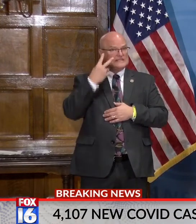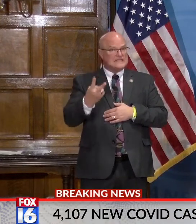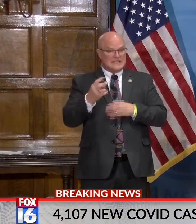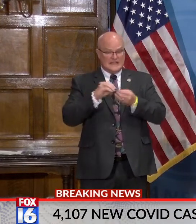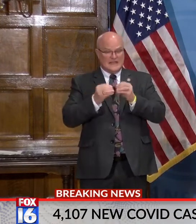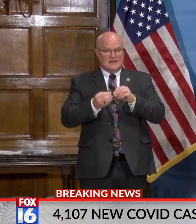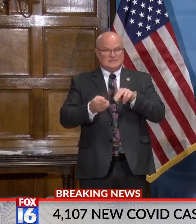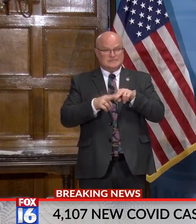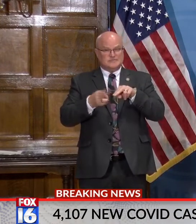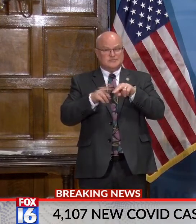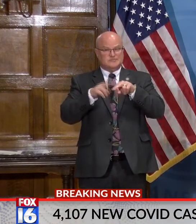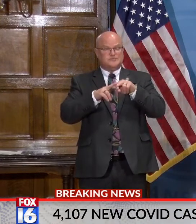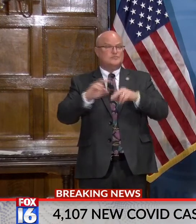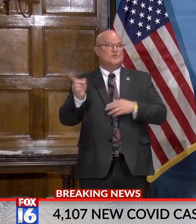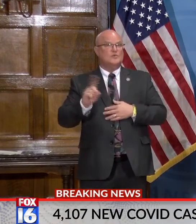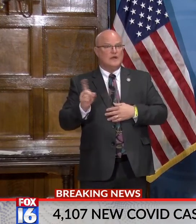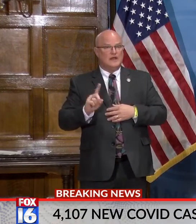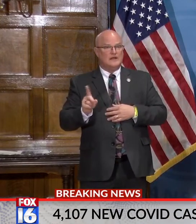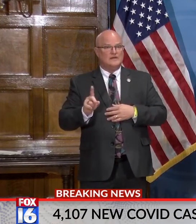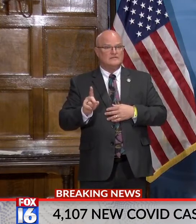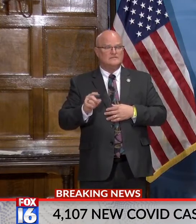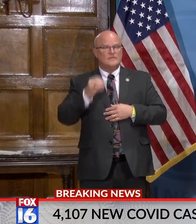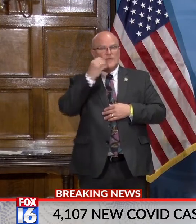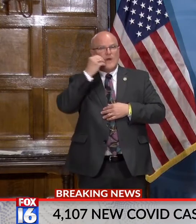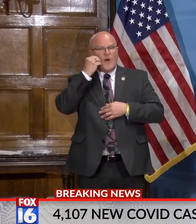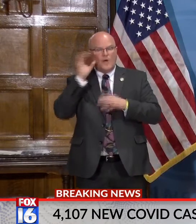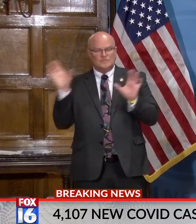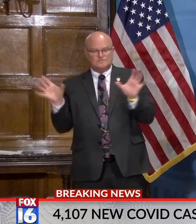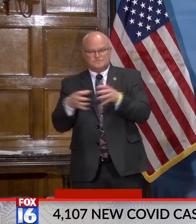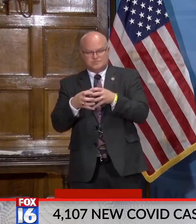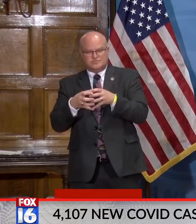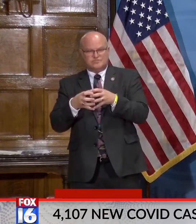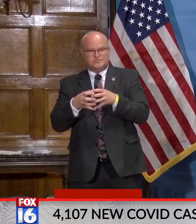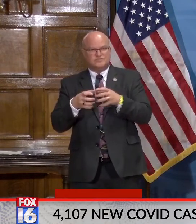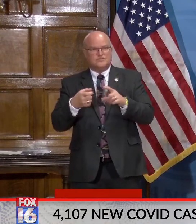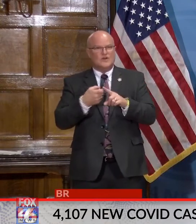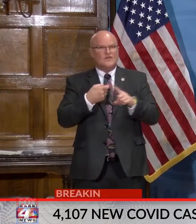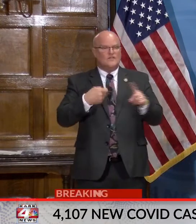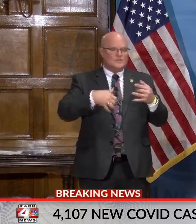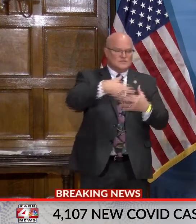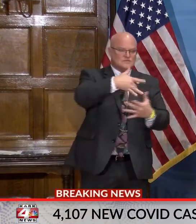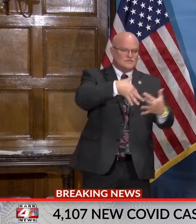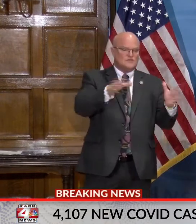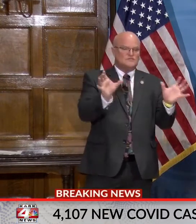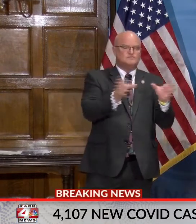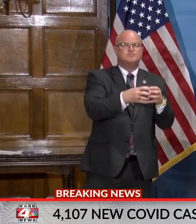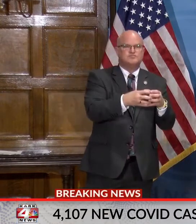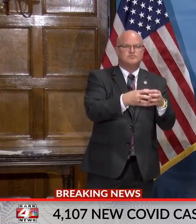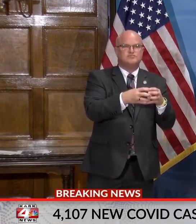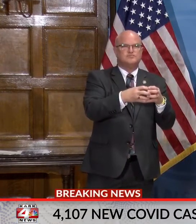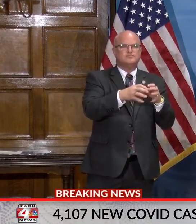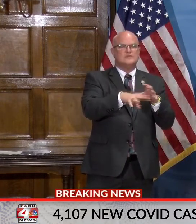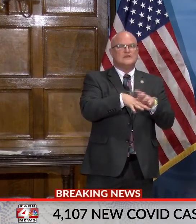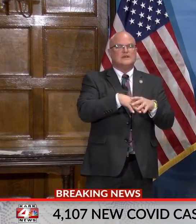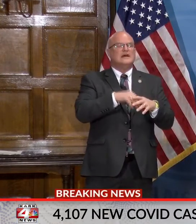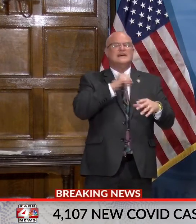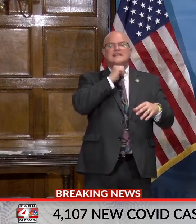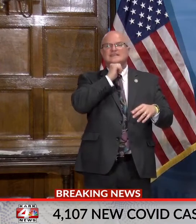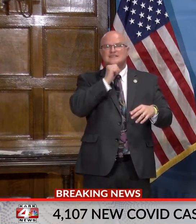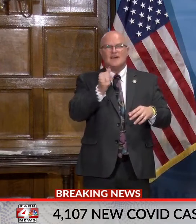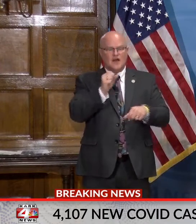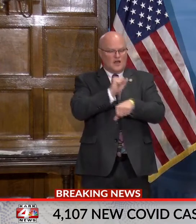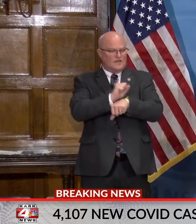are coming from home gatherings, they're coming from social gatherings outside of the